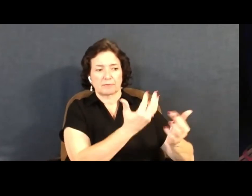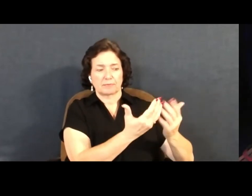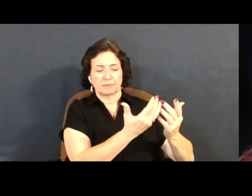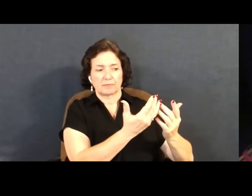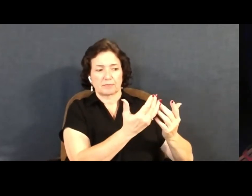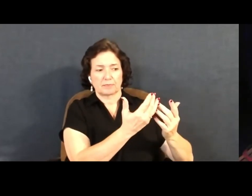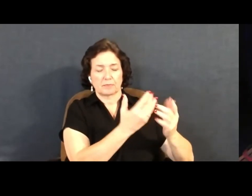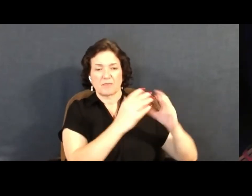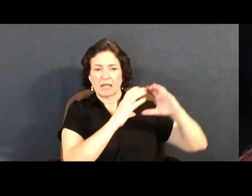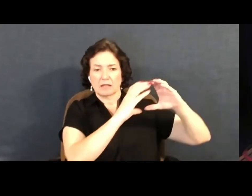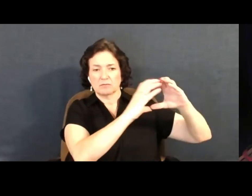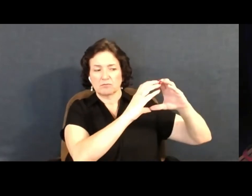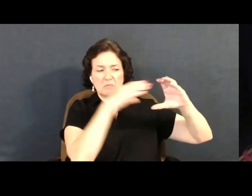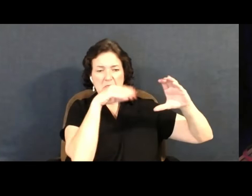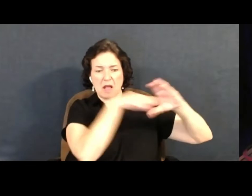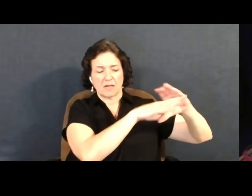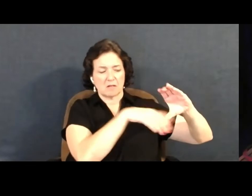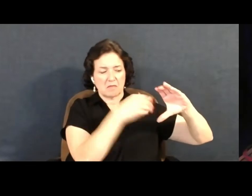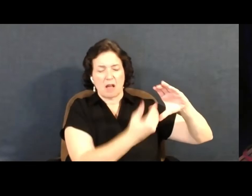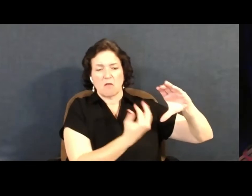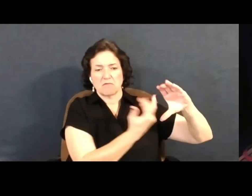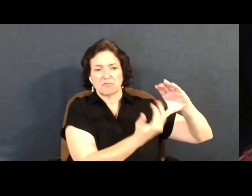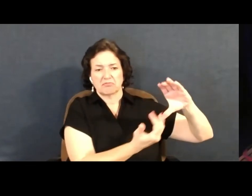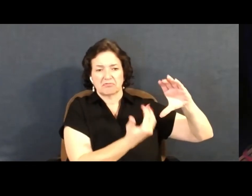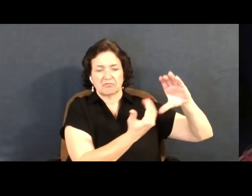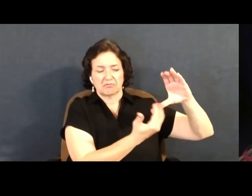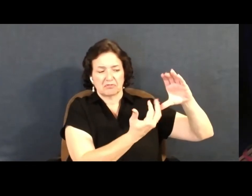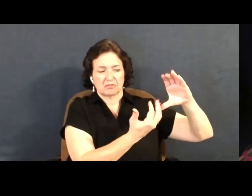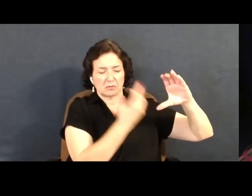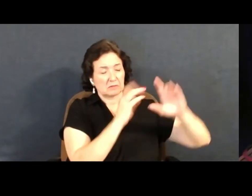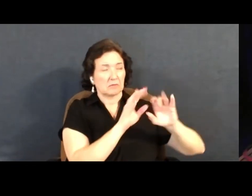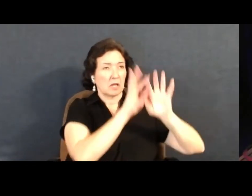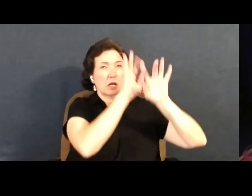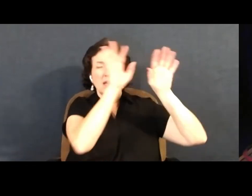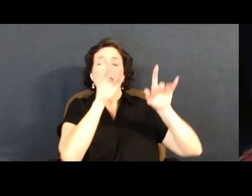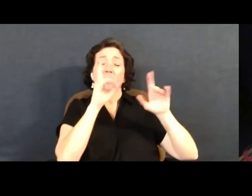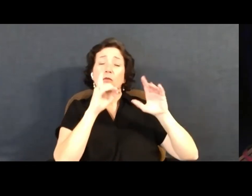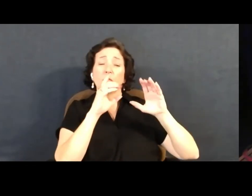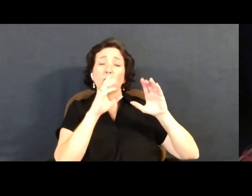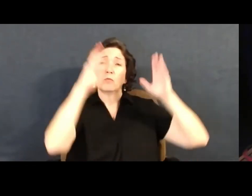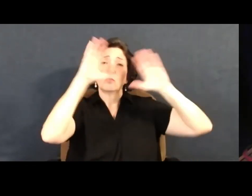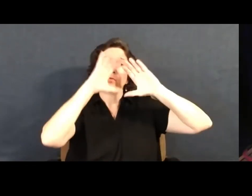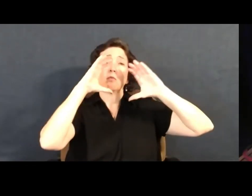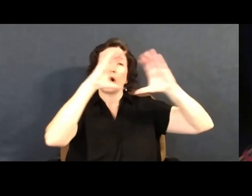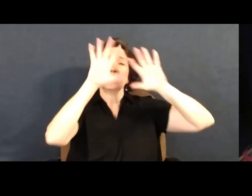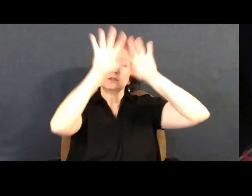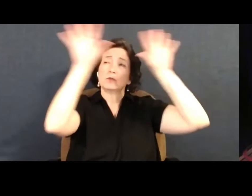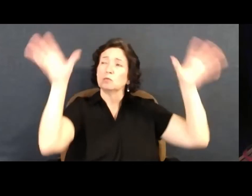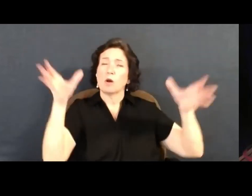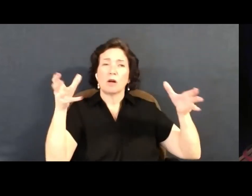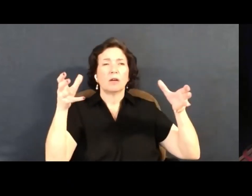cave. And the firelight danced and bounced across the walls. And the